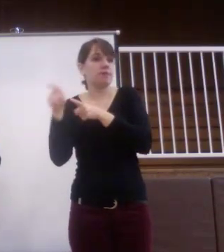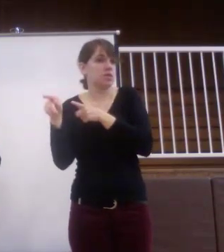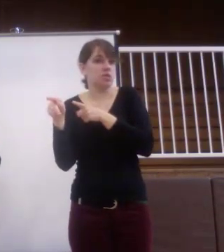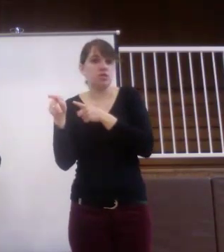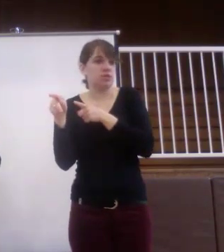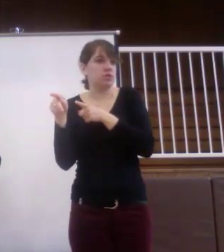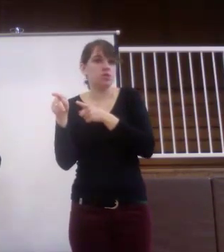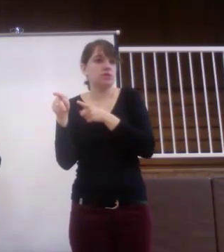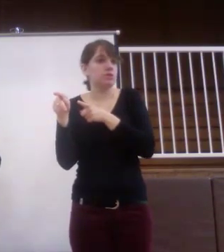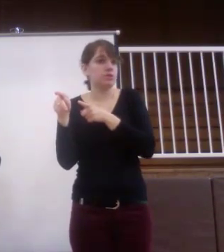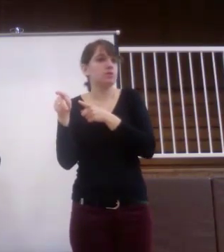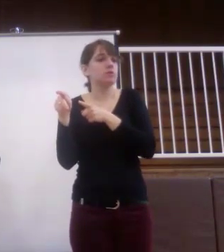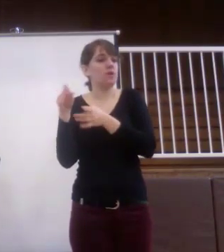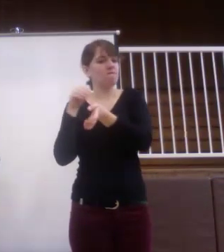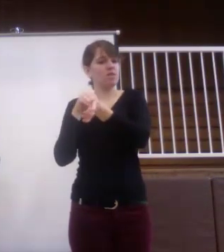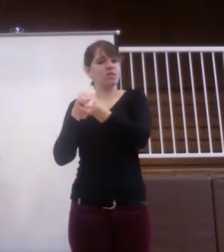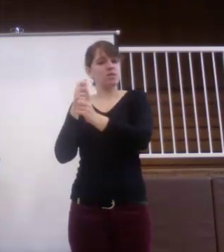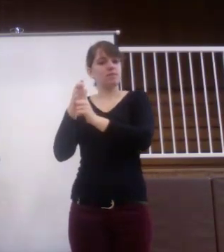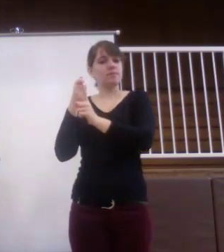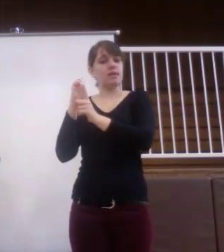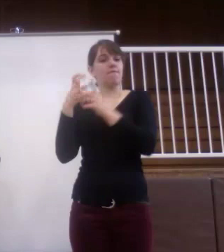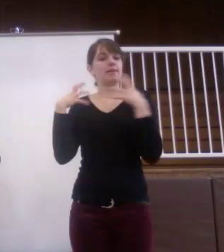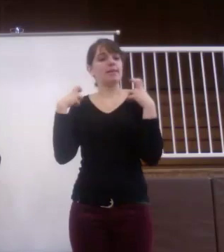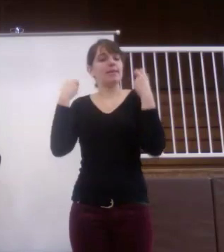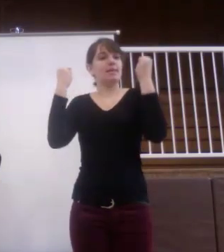with the physician's role as healer,